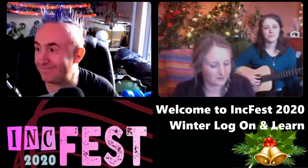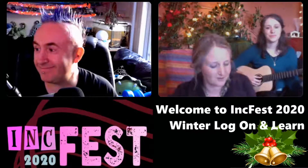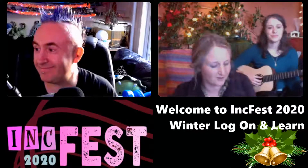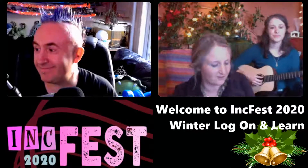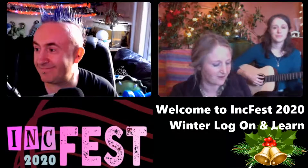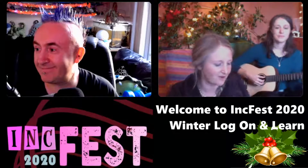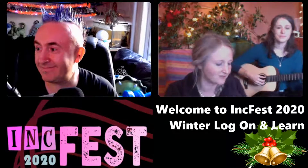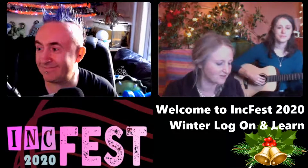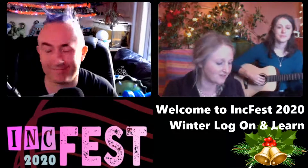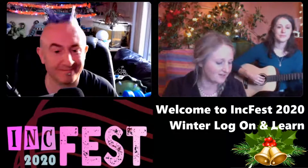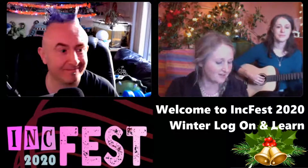where it goes.